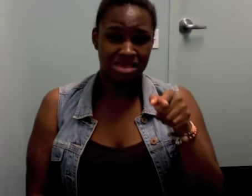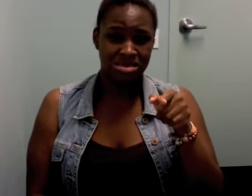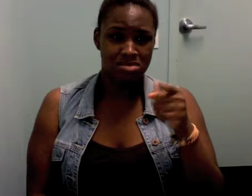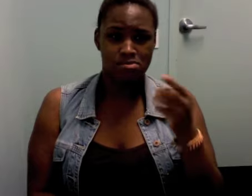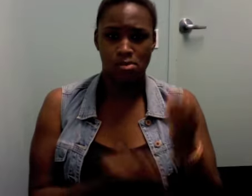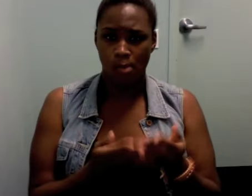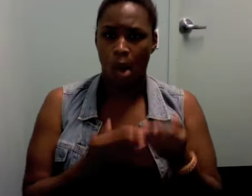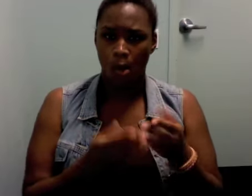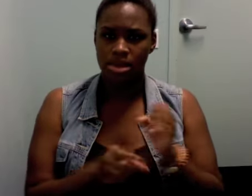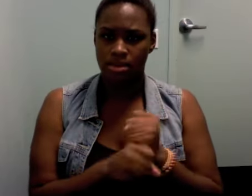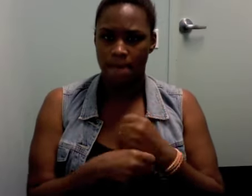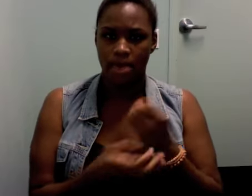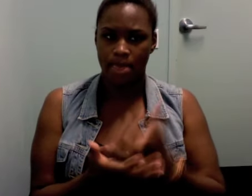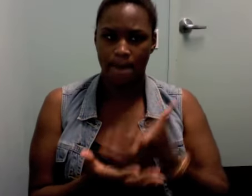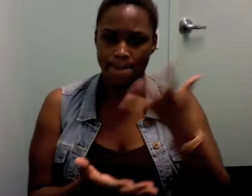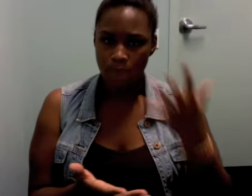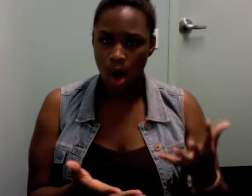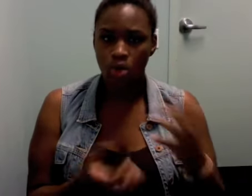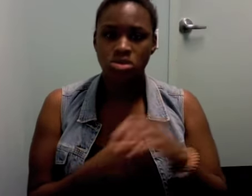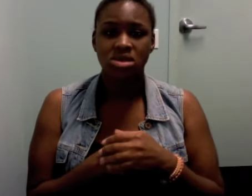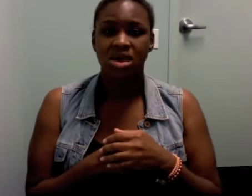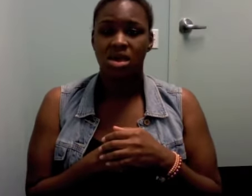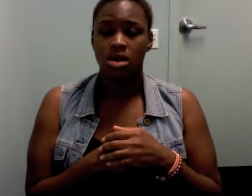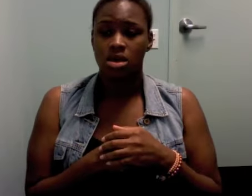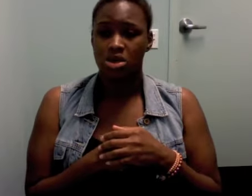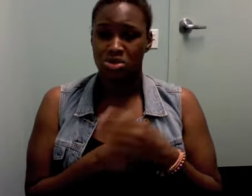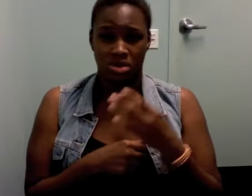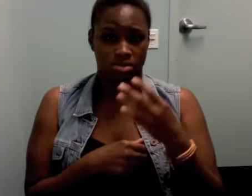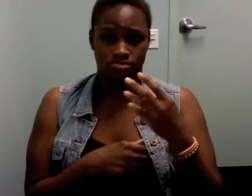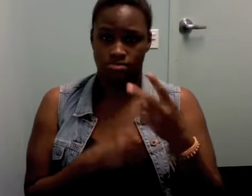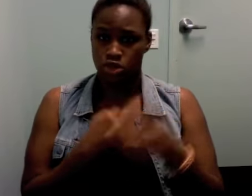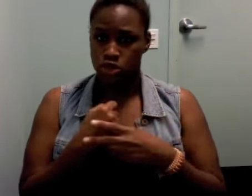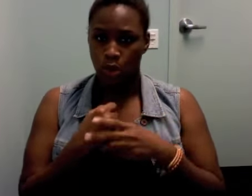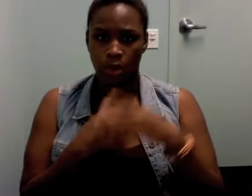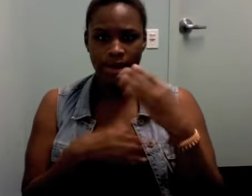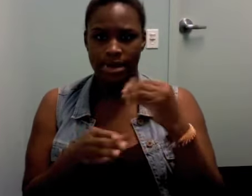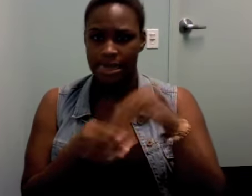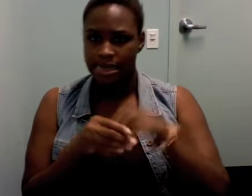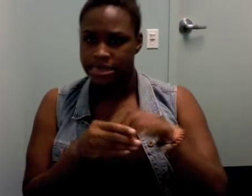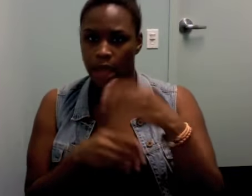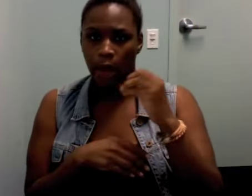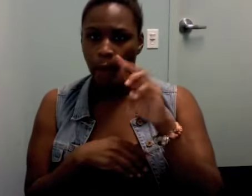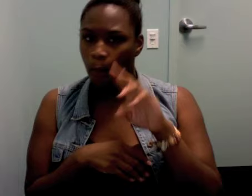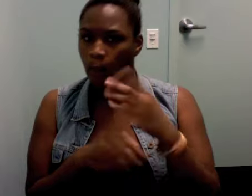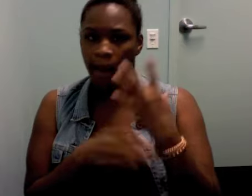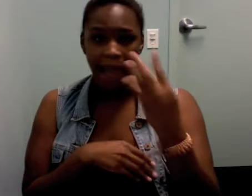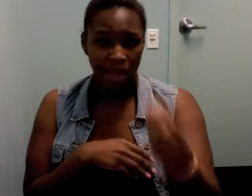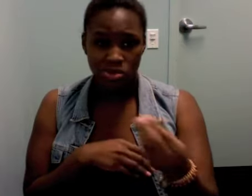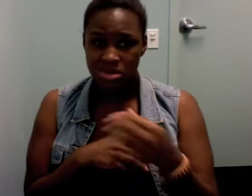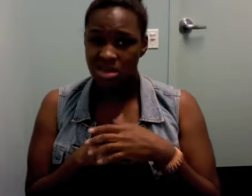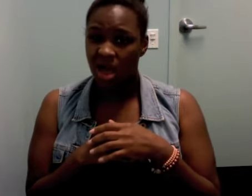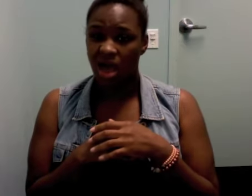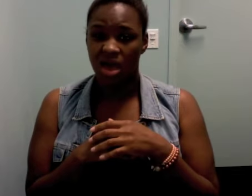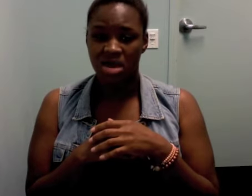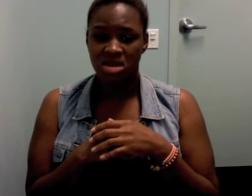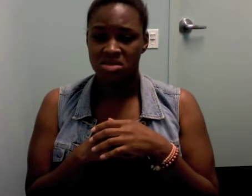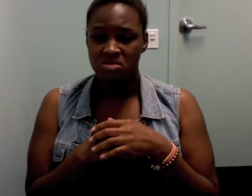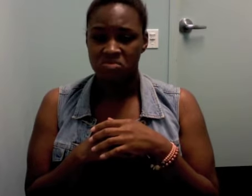to store it indoors. You can store it on the top of the garage or wherever the heck you want. You can beat it up, and they're actually